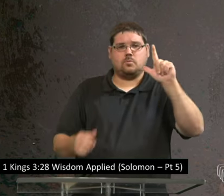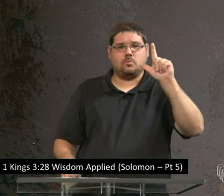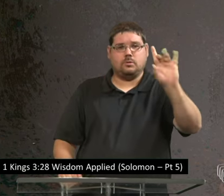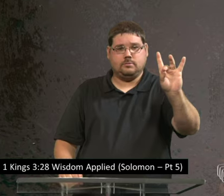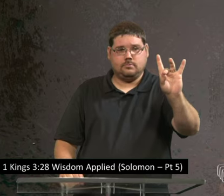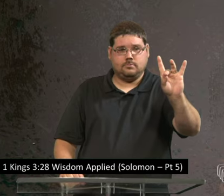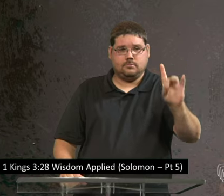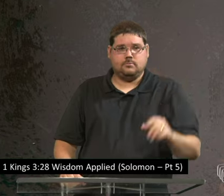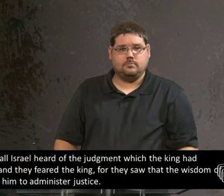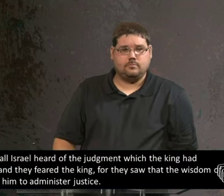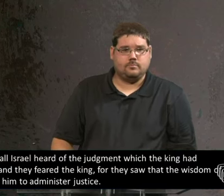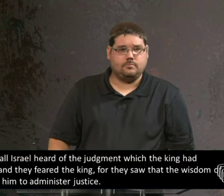3, verse 28.